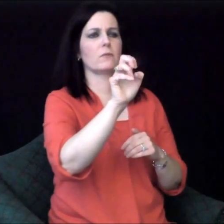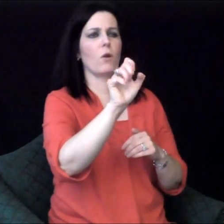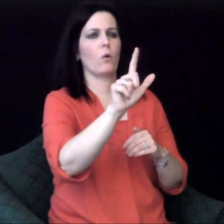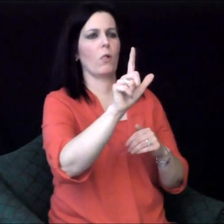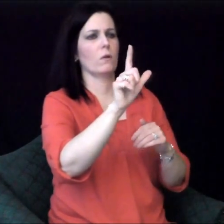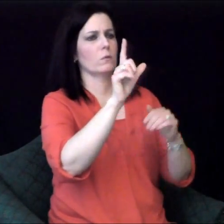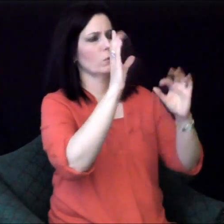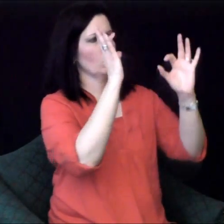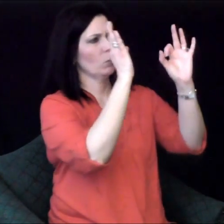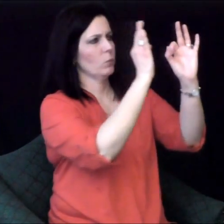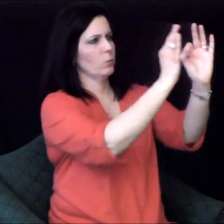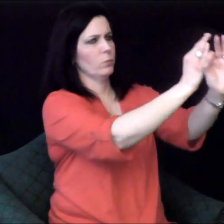the tunnel.